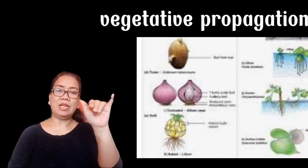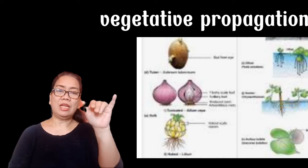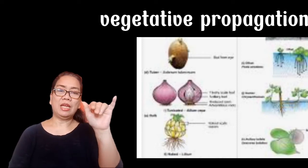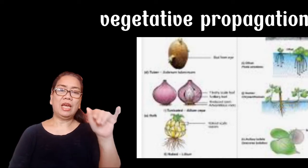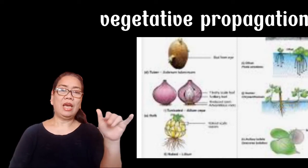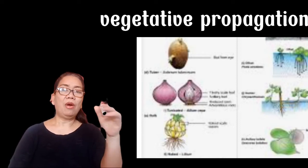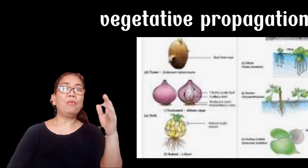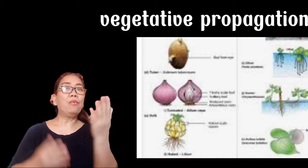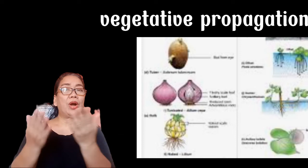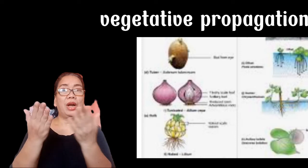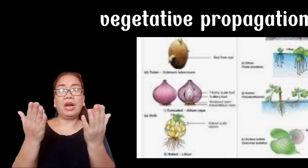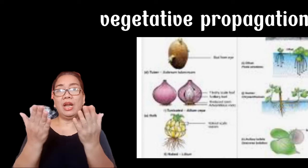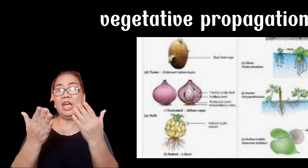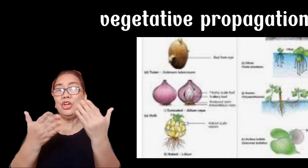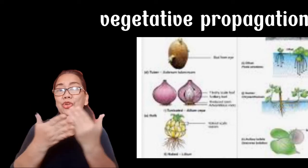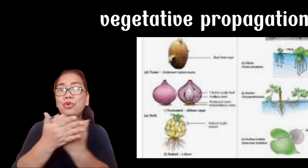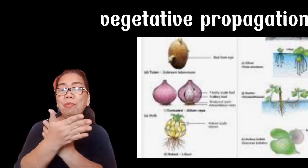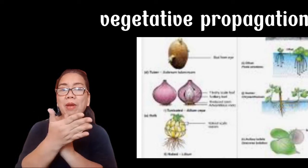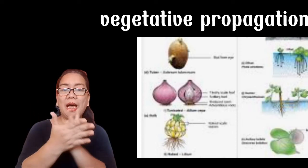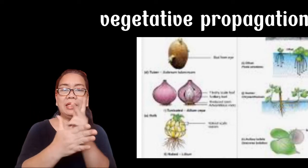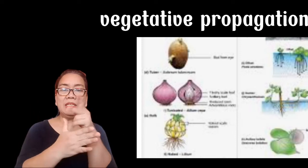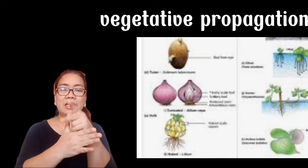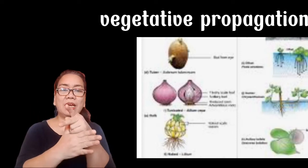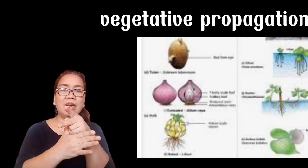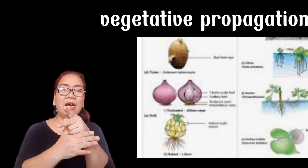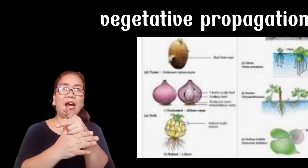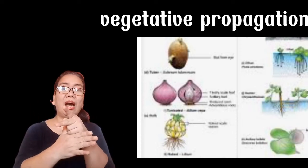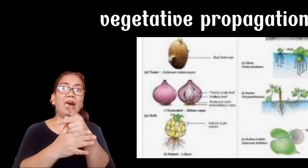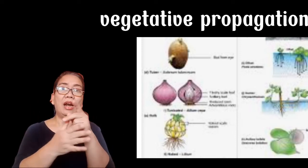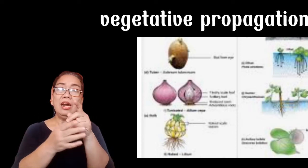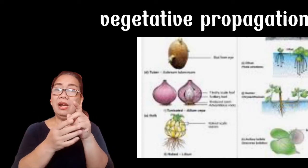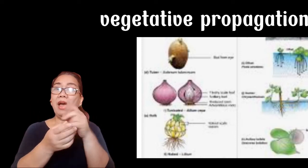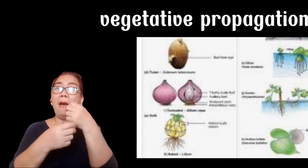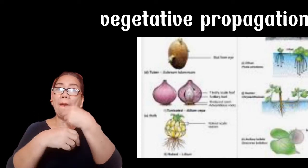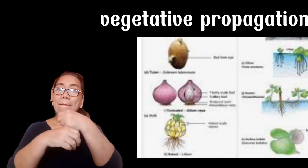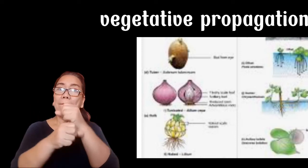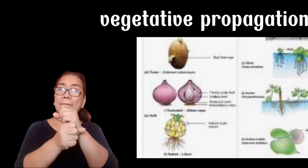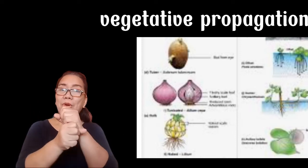asexually, where new plants are